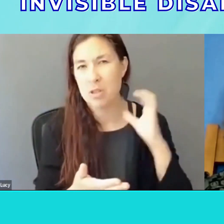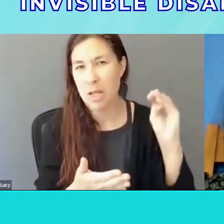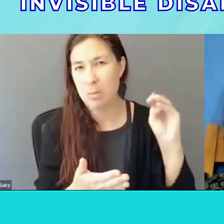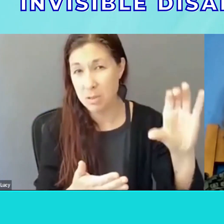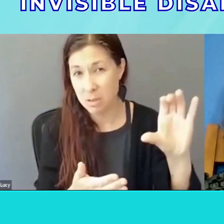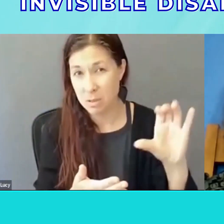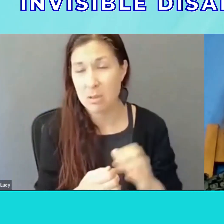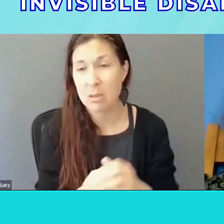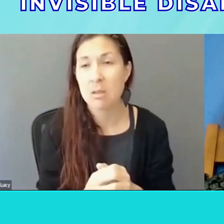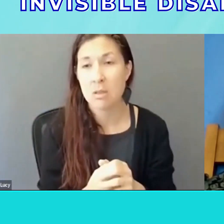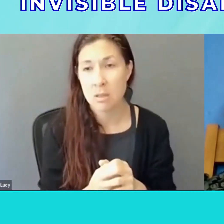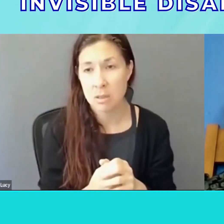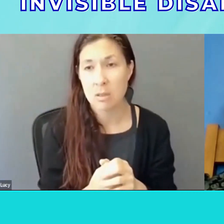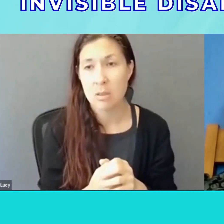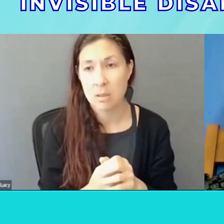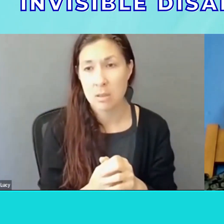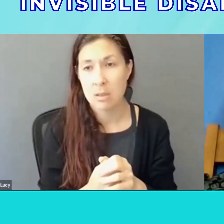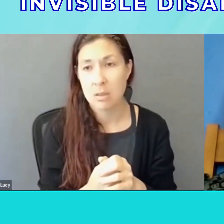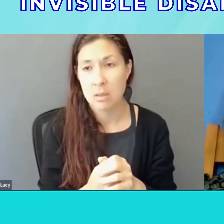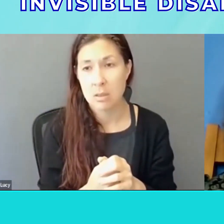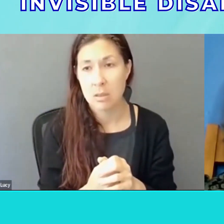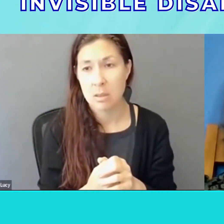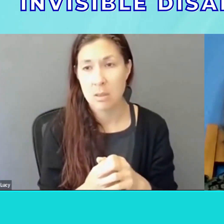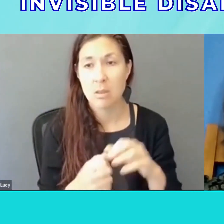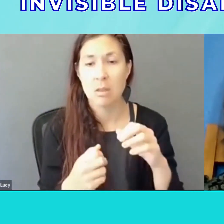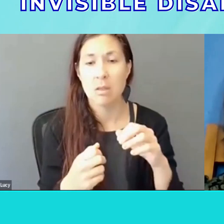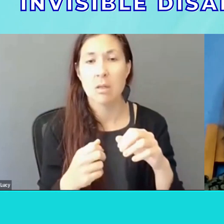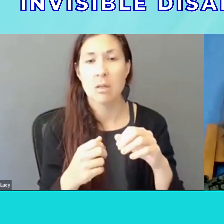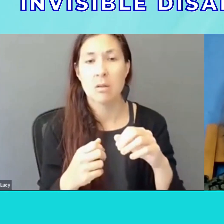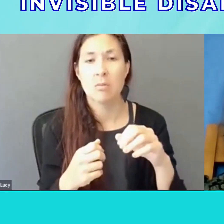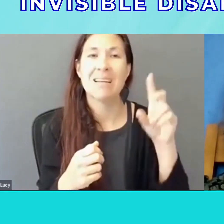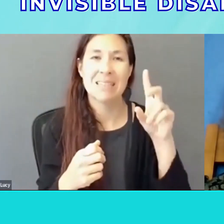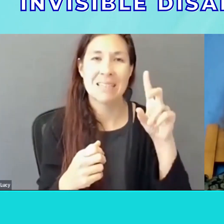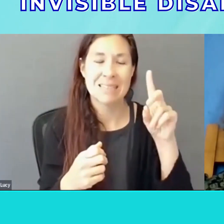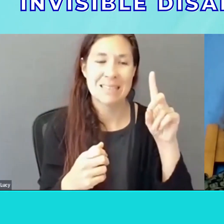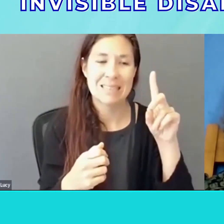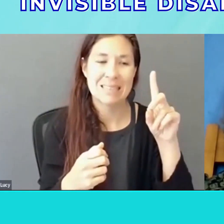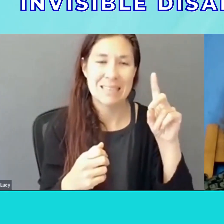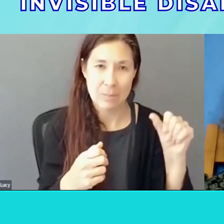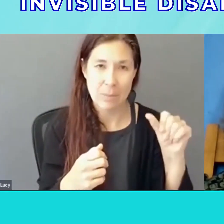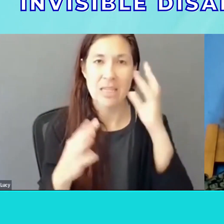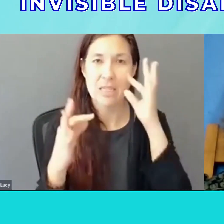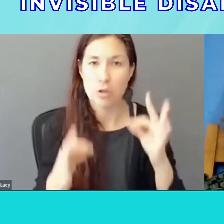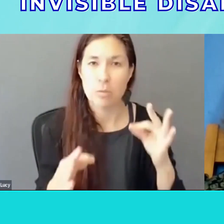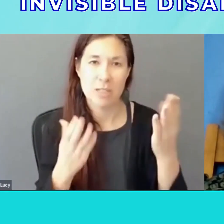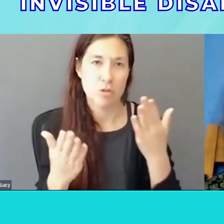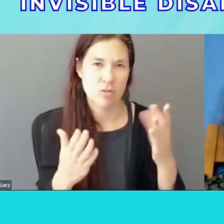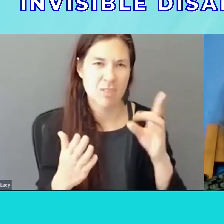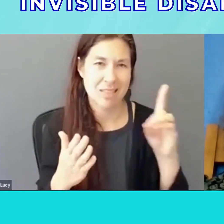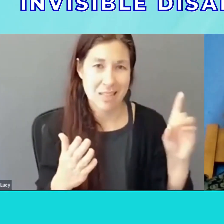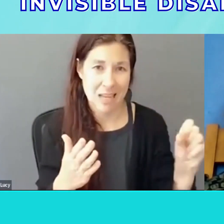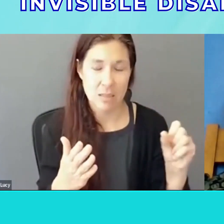Thank you so much, Dr. DeMaria. Okay, we will now open our panel for a 20-minute question and answer session.